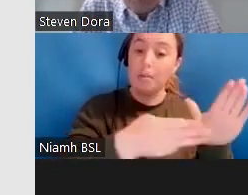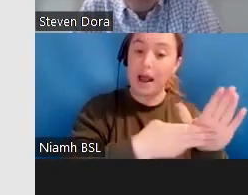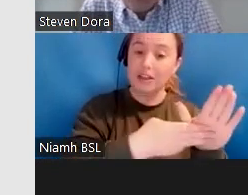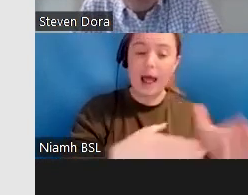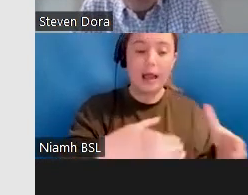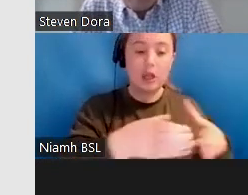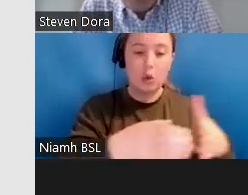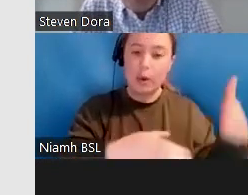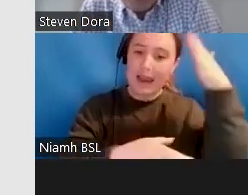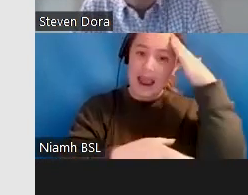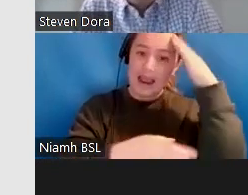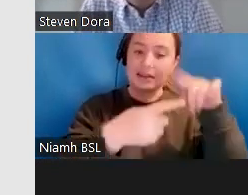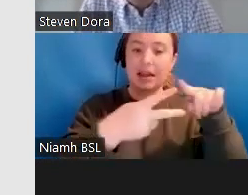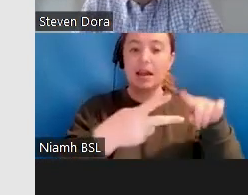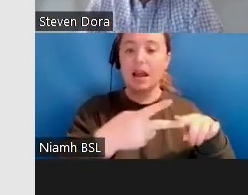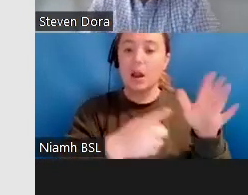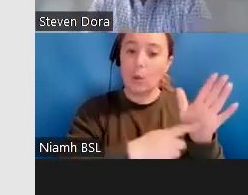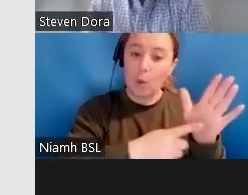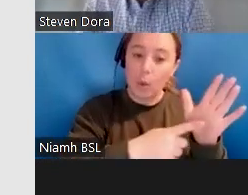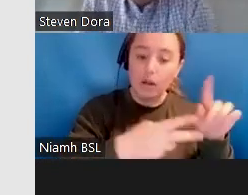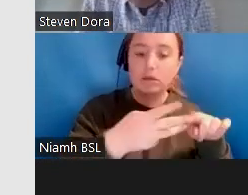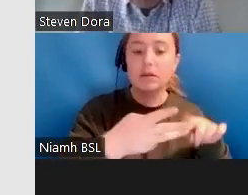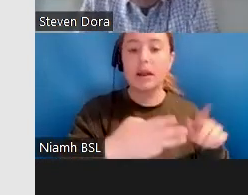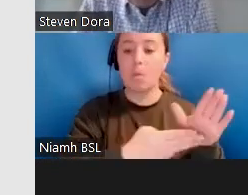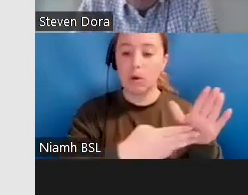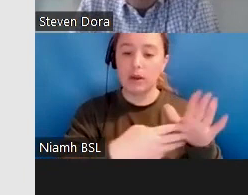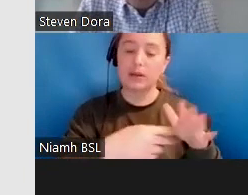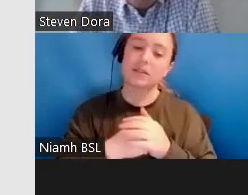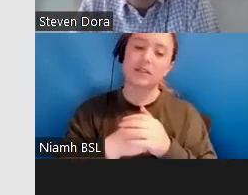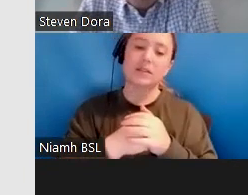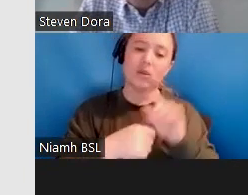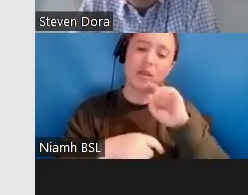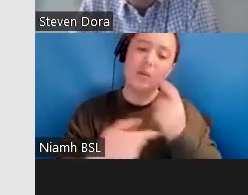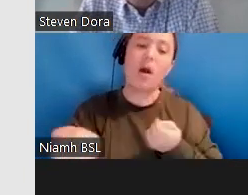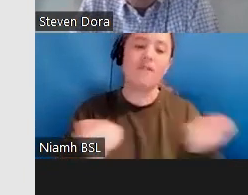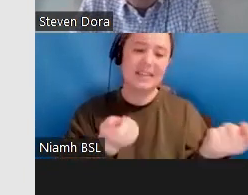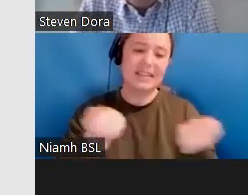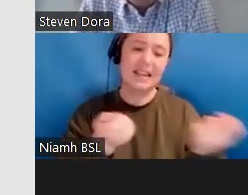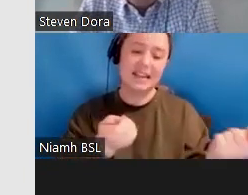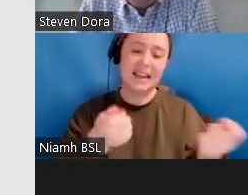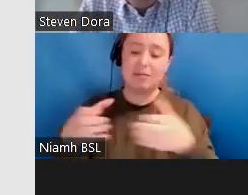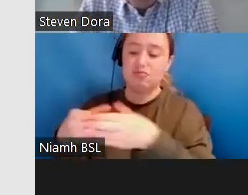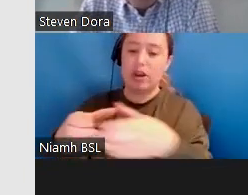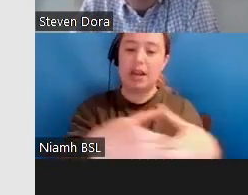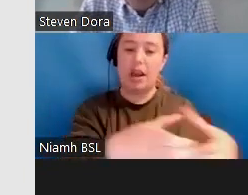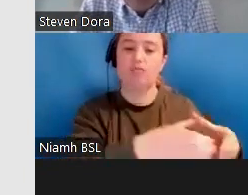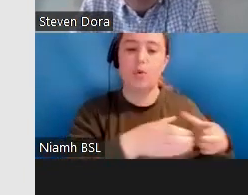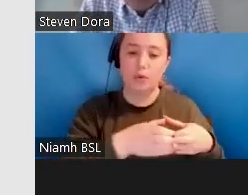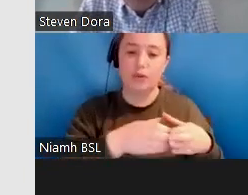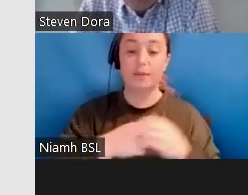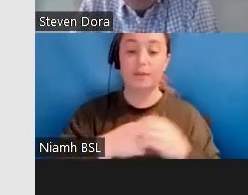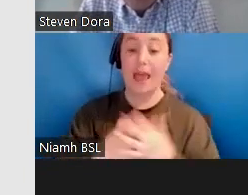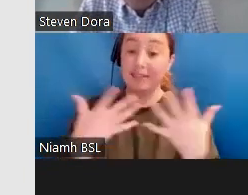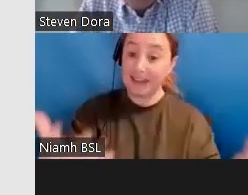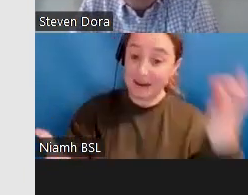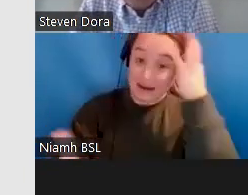Lucy Logan and Maureen Olive, who, as Theo said, will be helping to facilitate in the breakout rooms. I've only got 10 minutes,